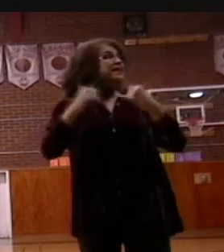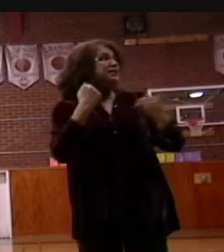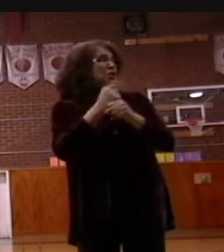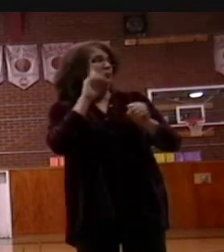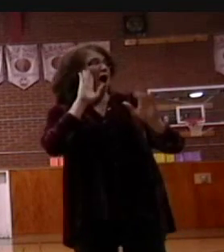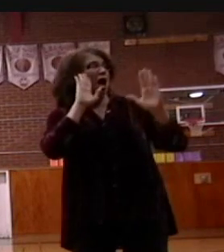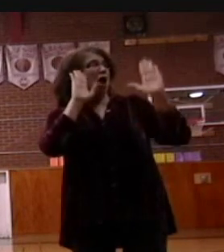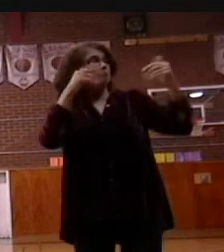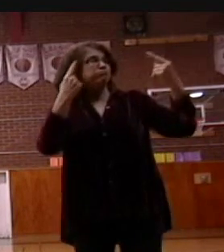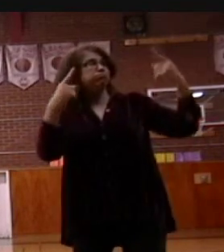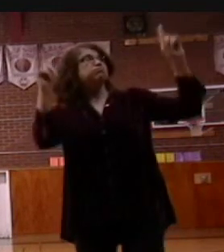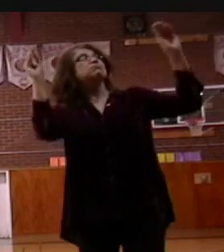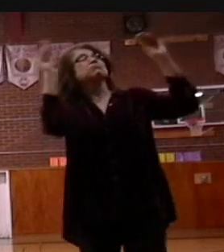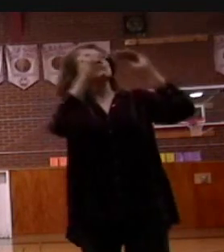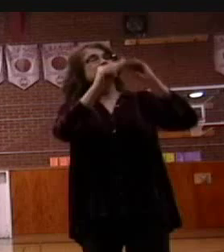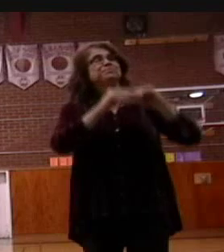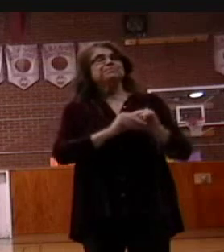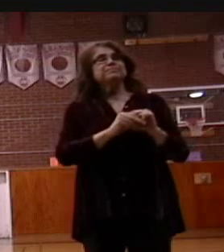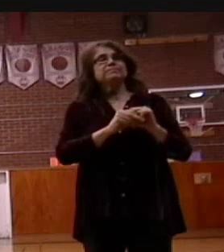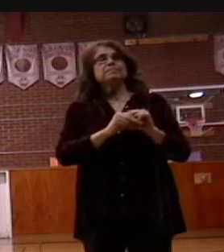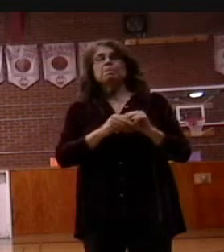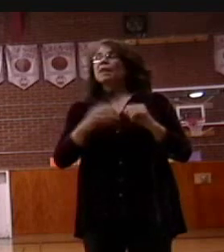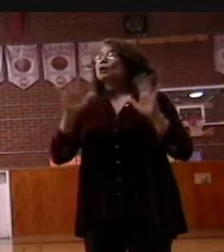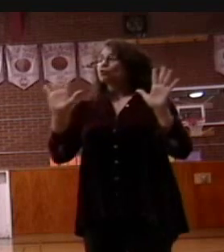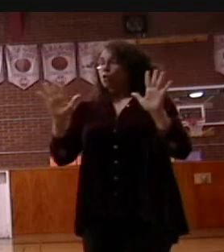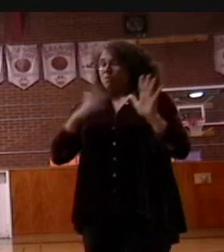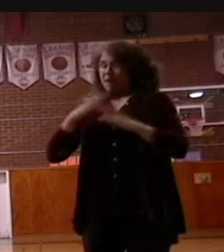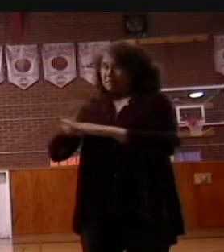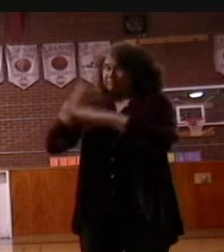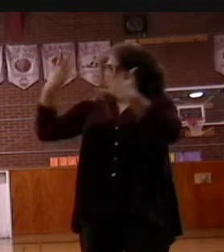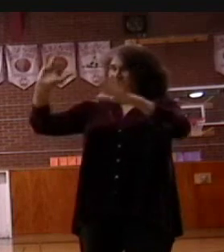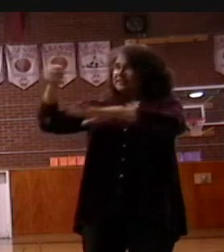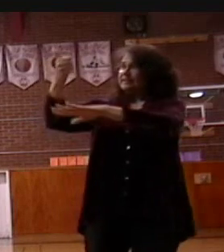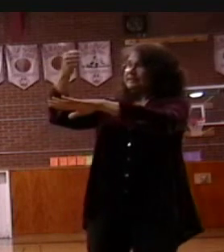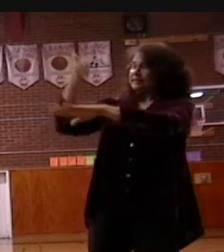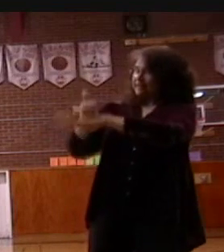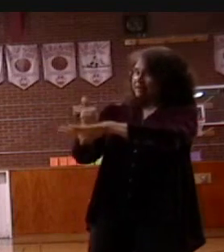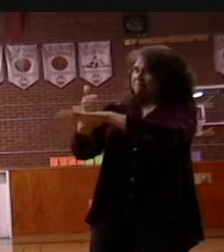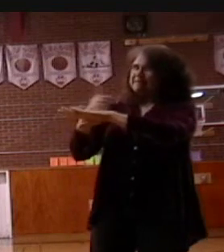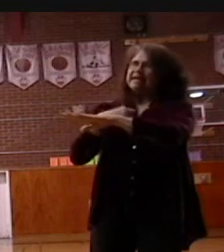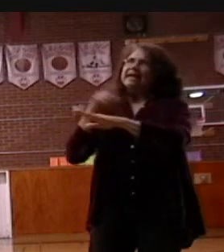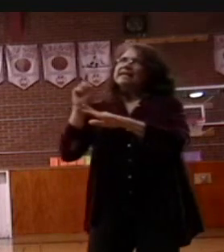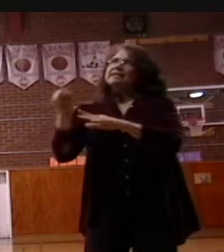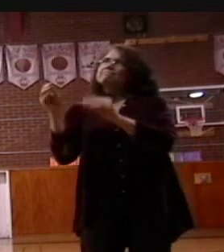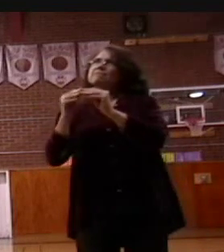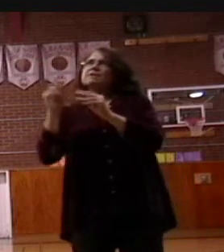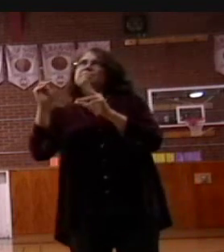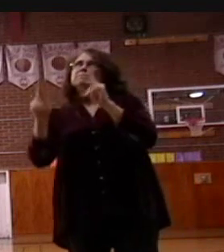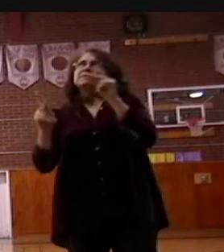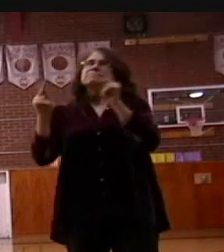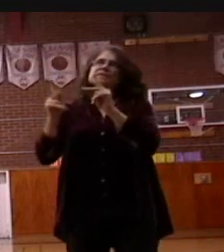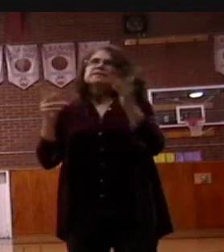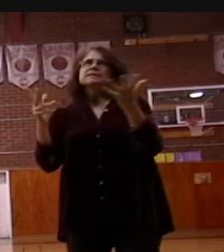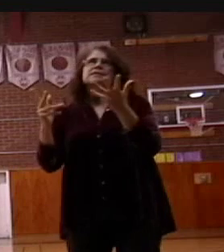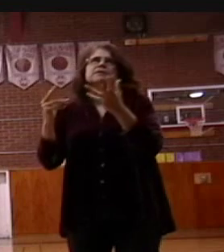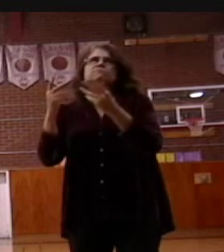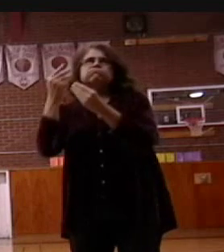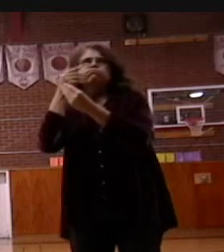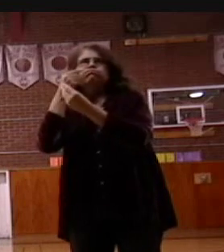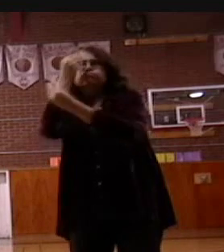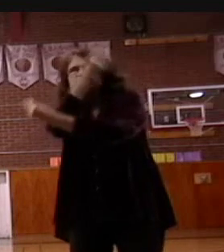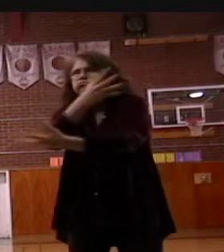Once I had the business set up legally, I needed more people to know about me and Pencil Bugs, but I didn't have any money to spend on advertising.